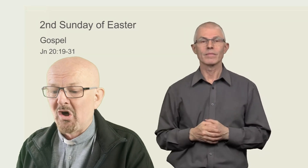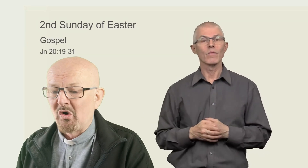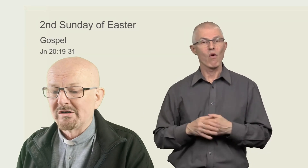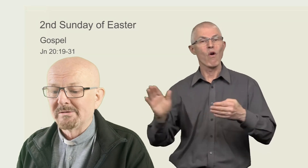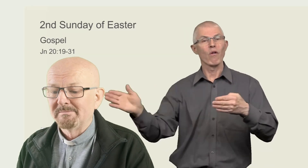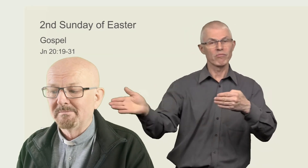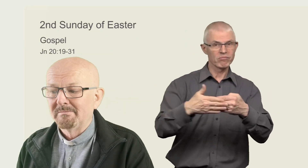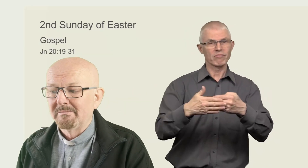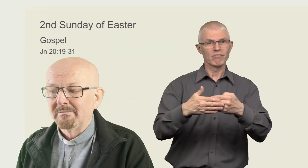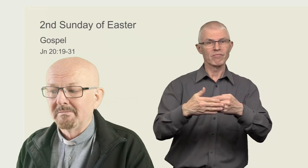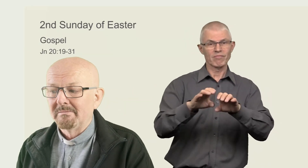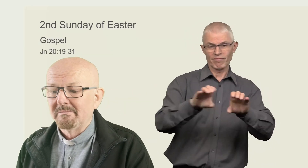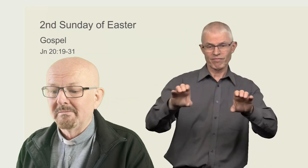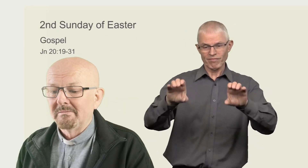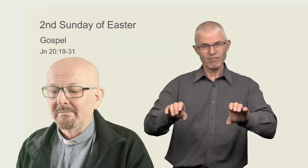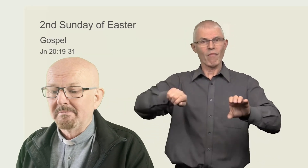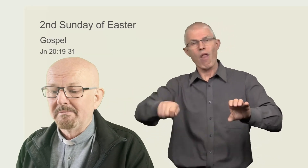doors were locked.